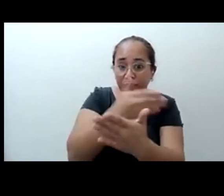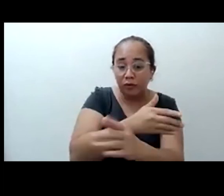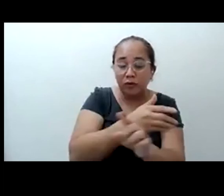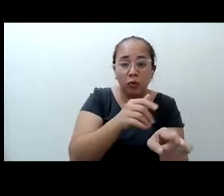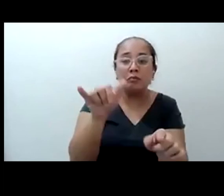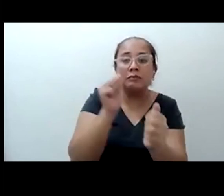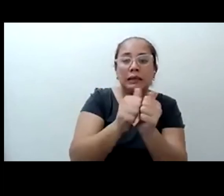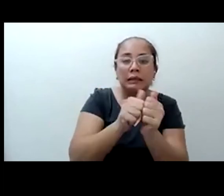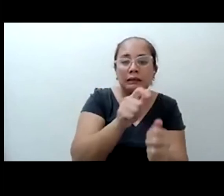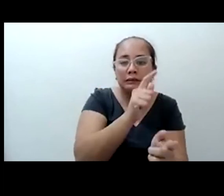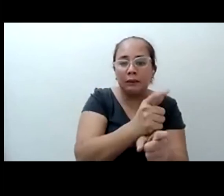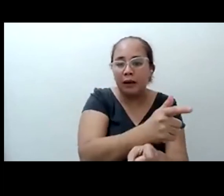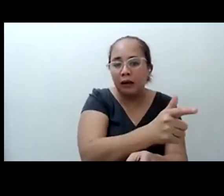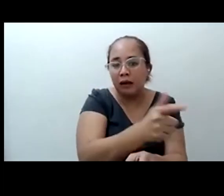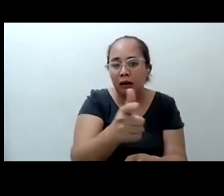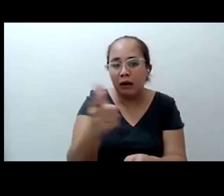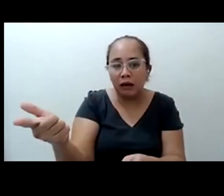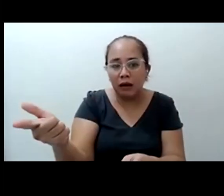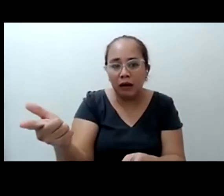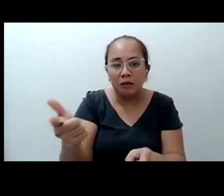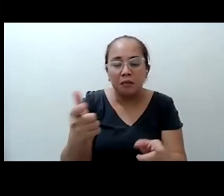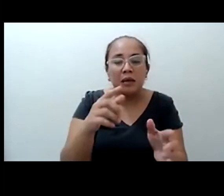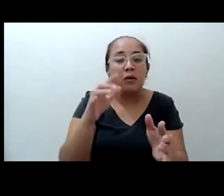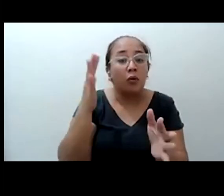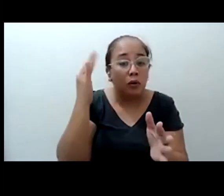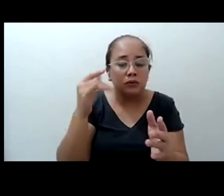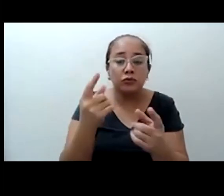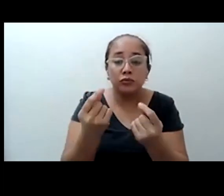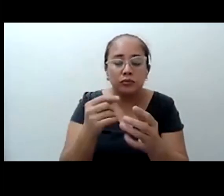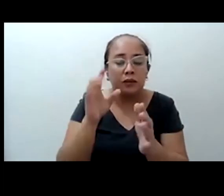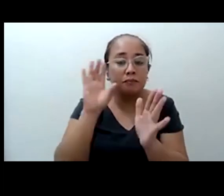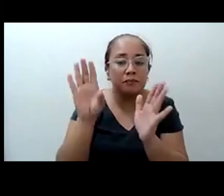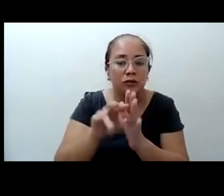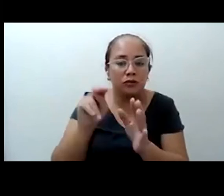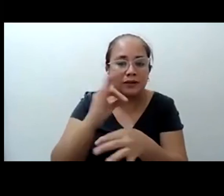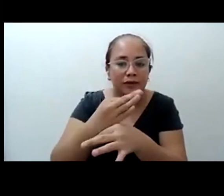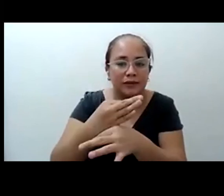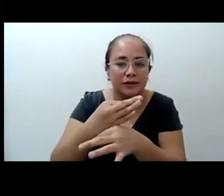same. Maybe the pictures need to be redone